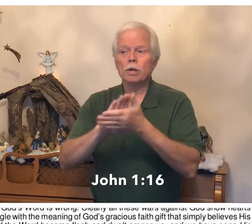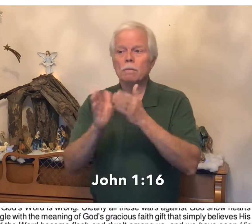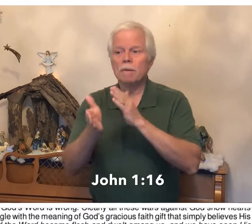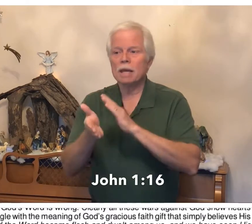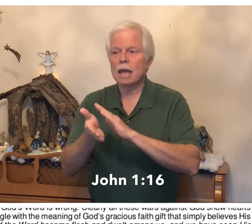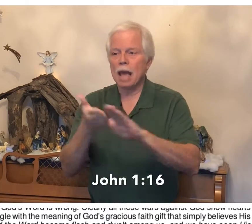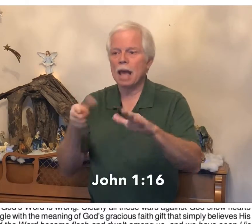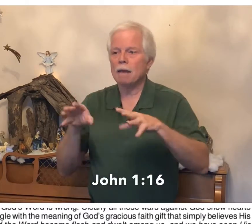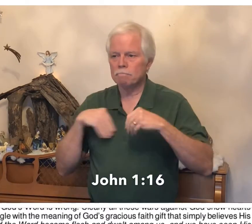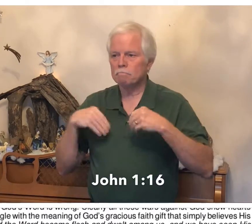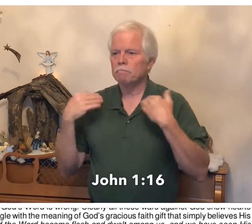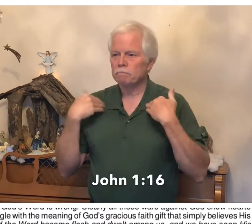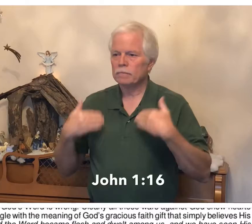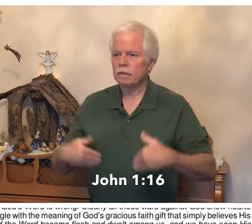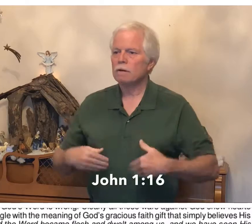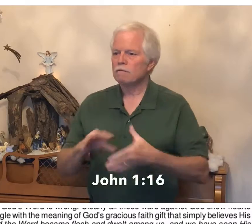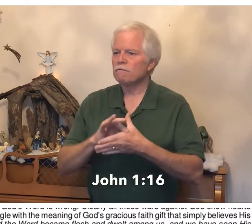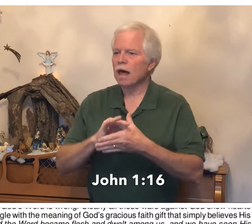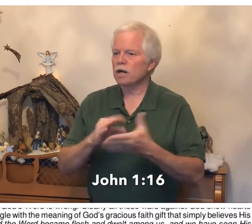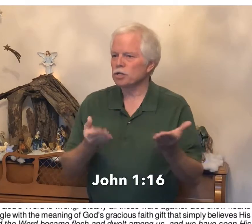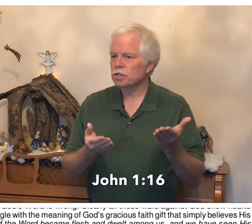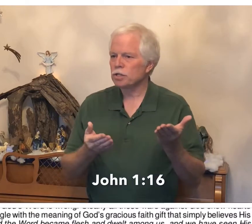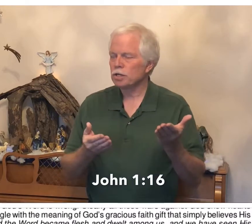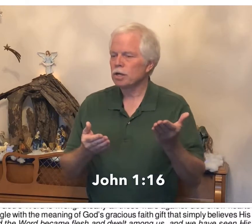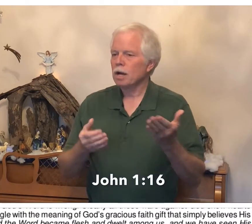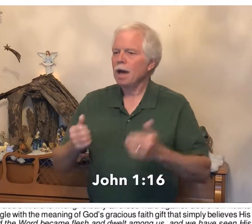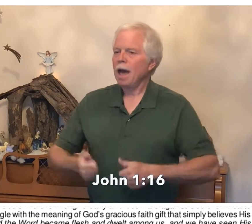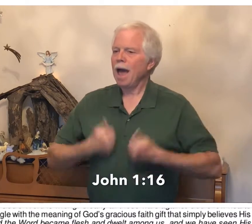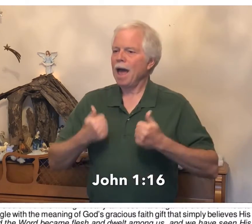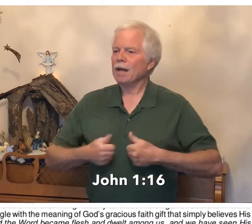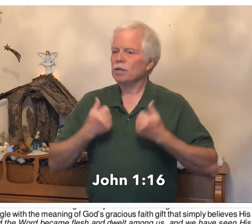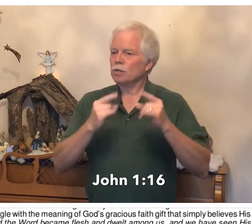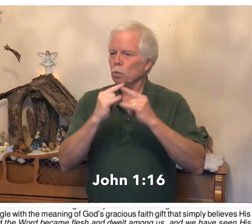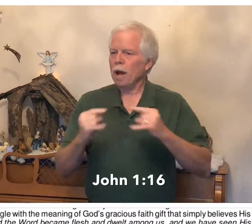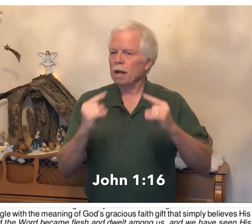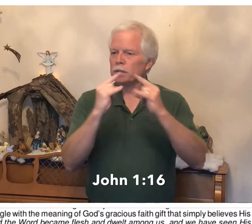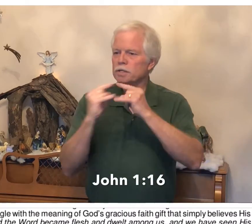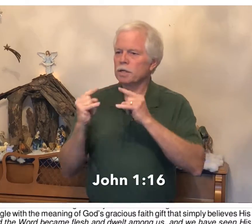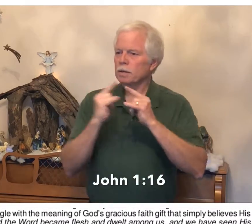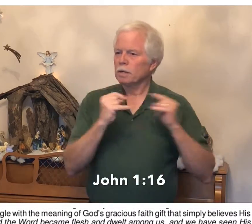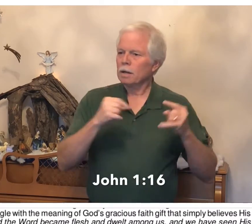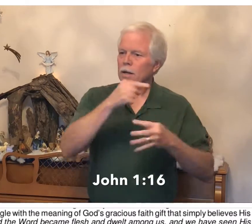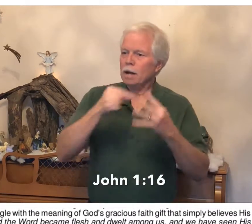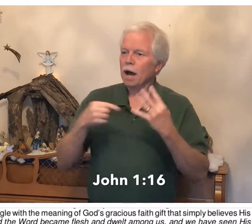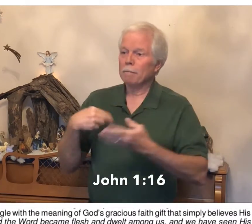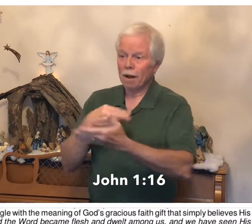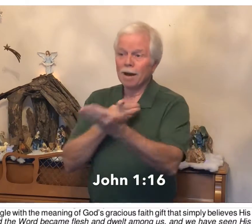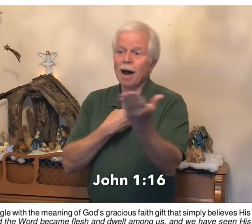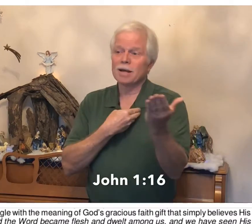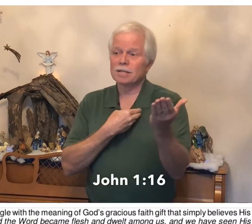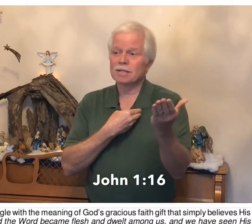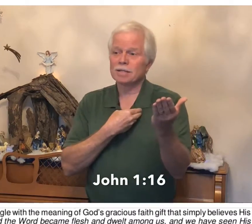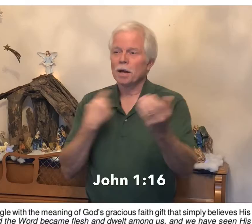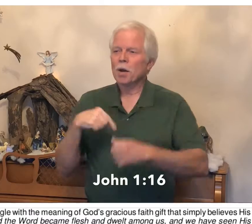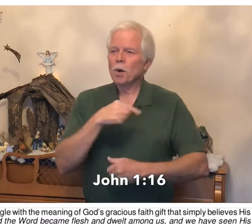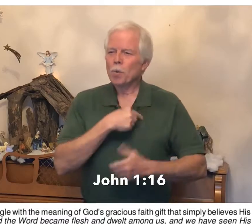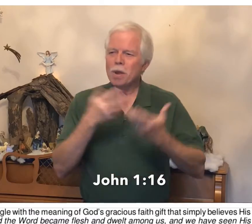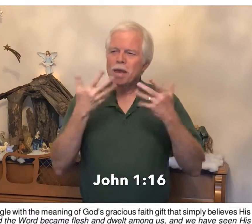became flesh and dwelt among us. We